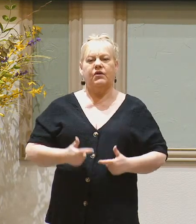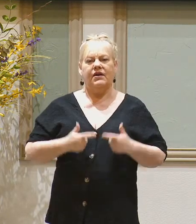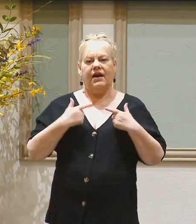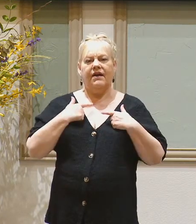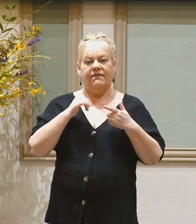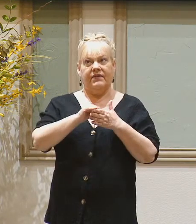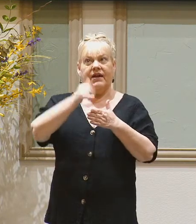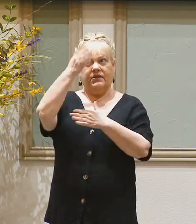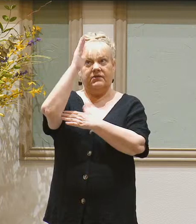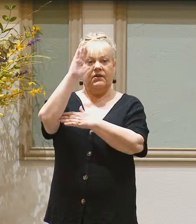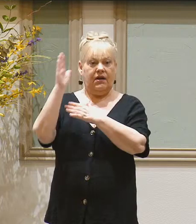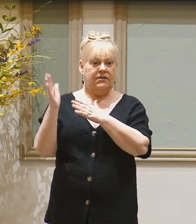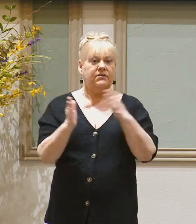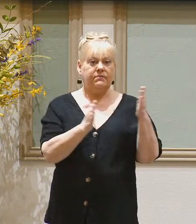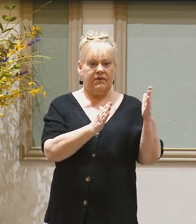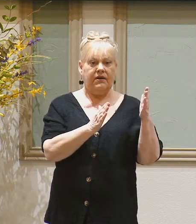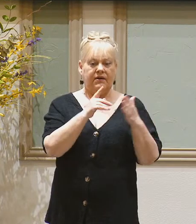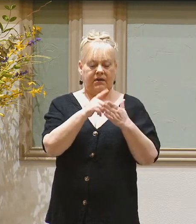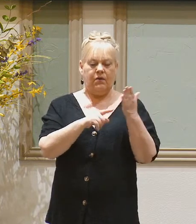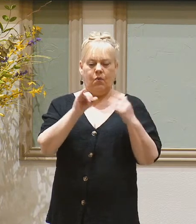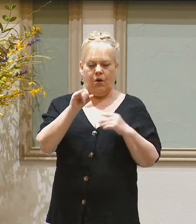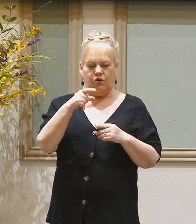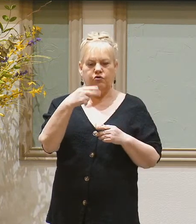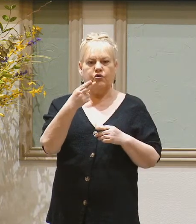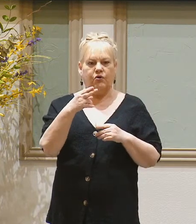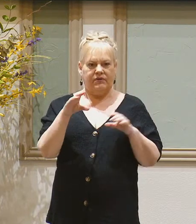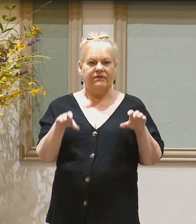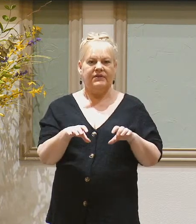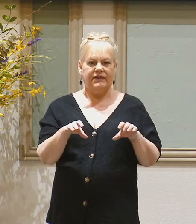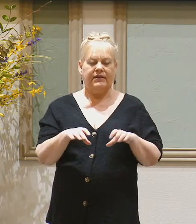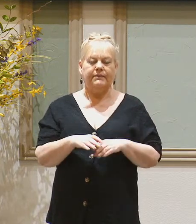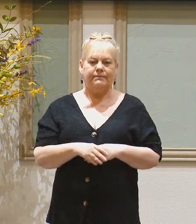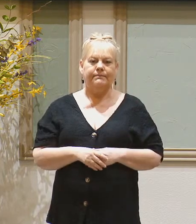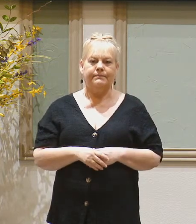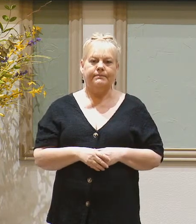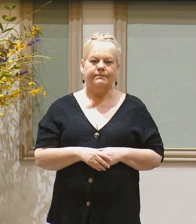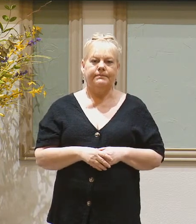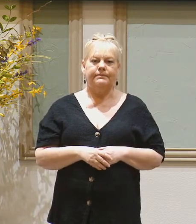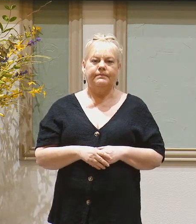That's God's plan, and that's what Joseph did.